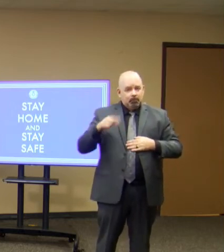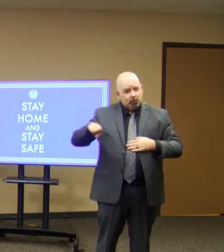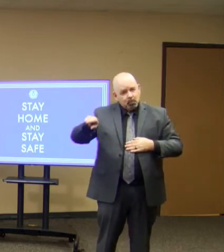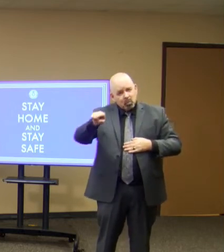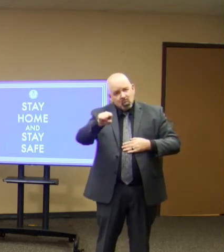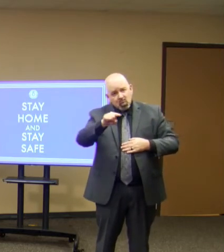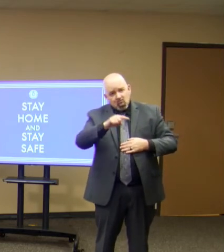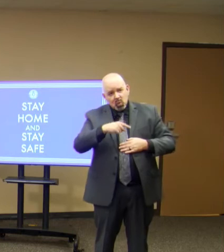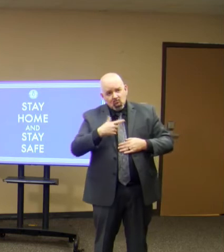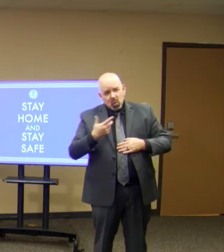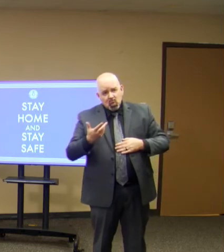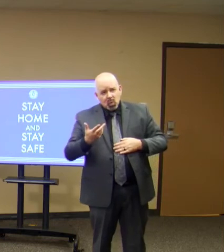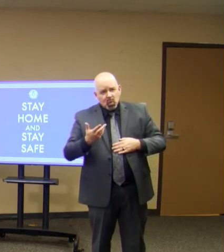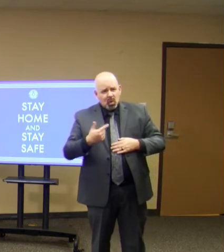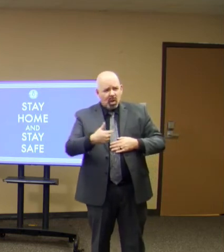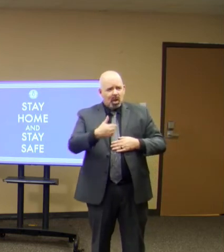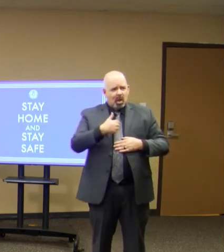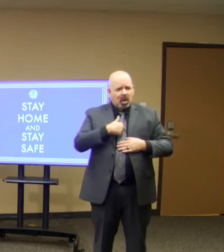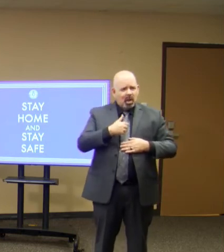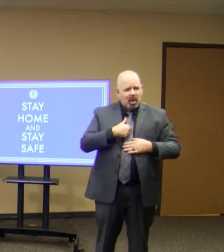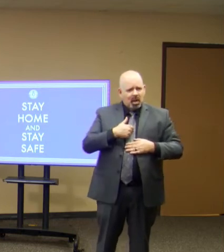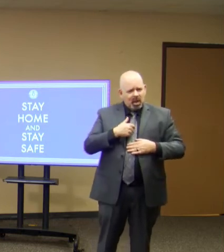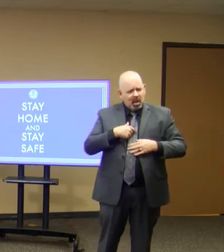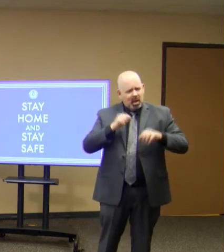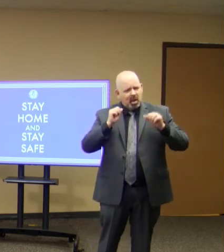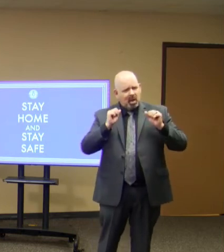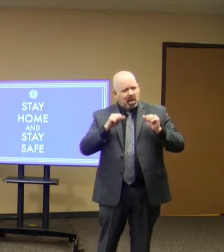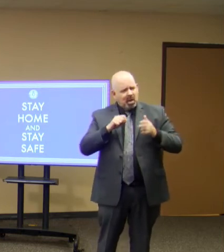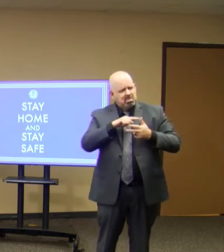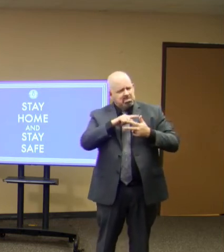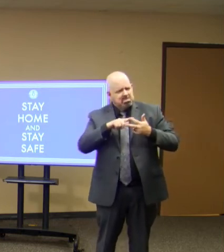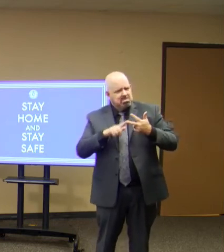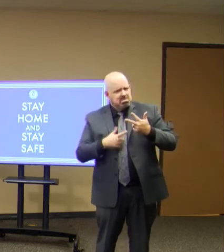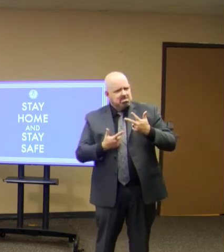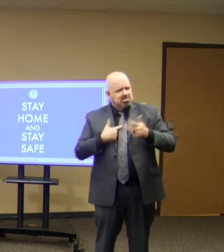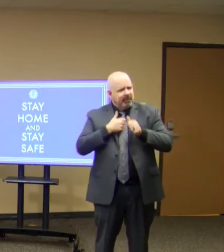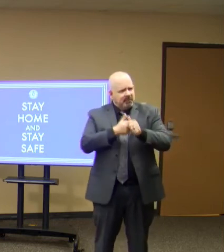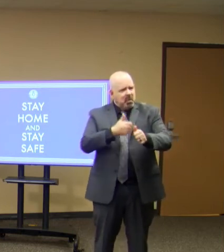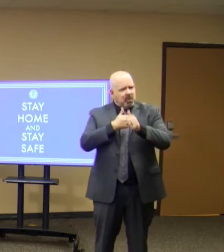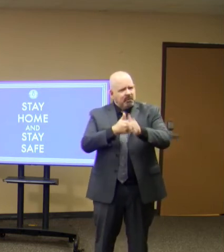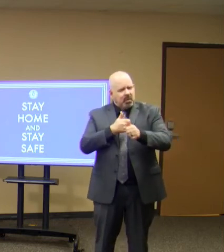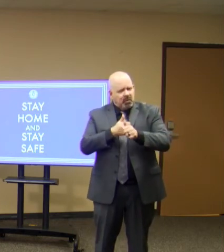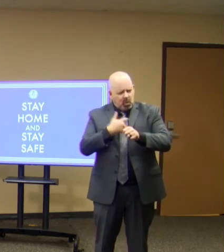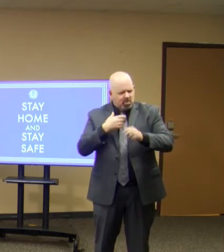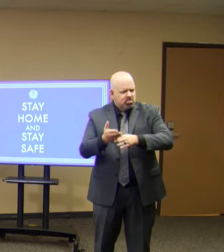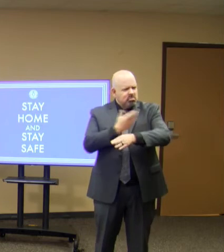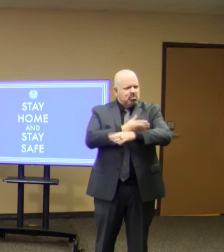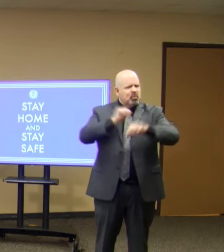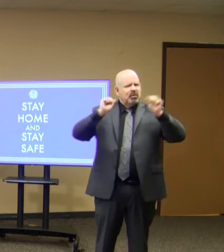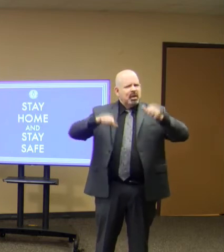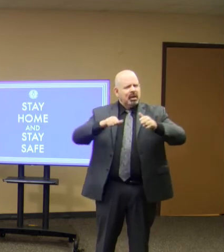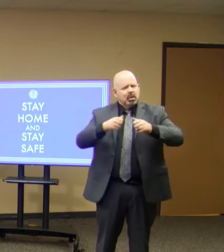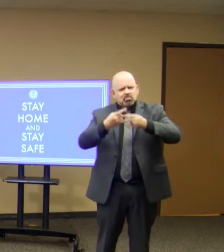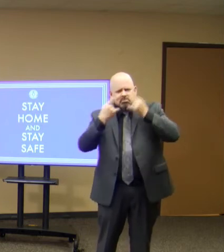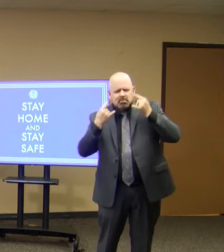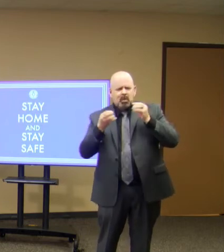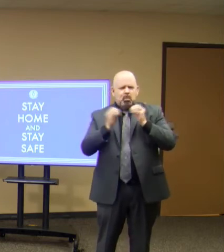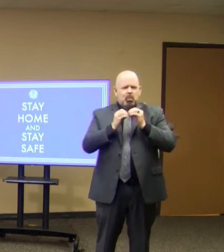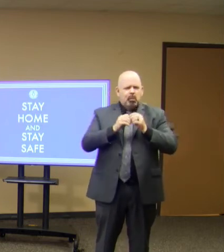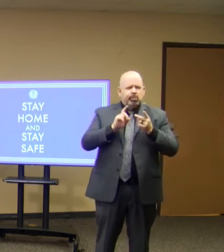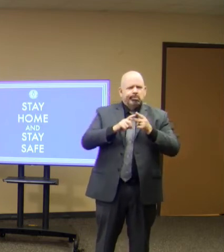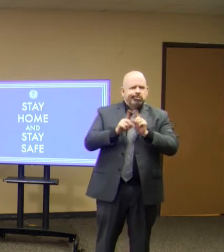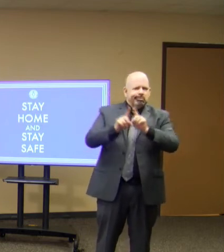job. You need to pick it up a notch and do a better job. Well, frankly, folks, it's going to be a